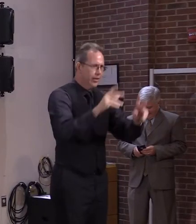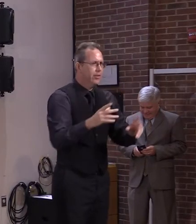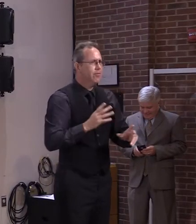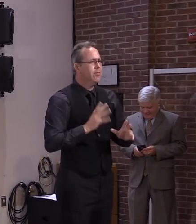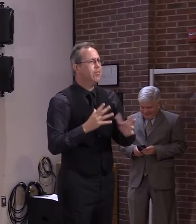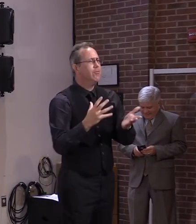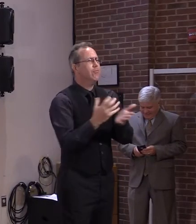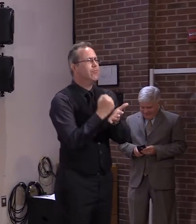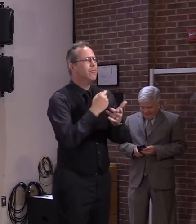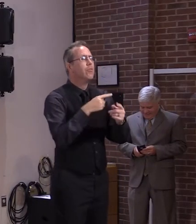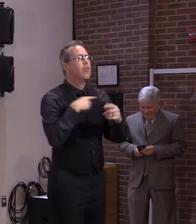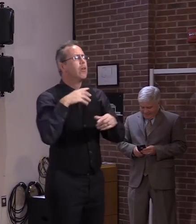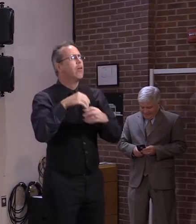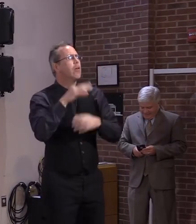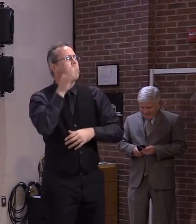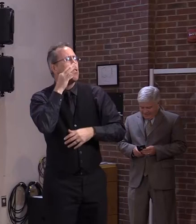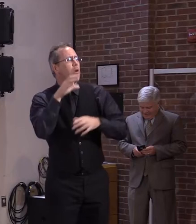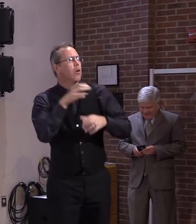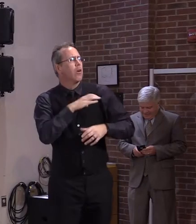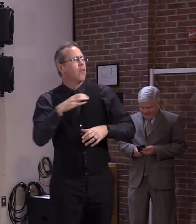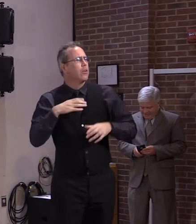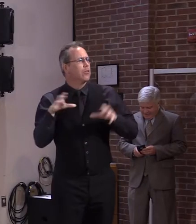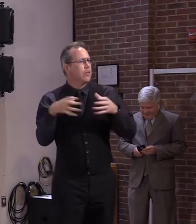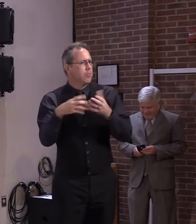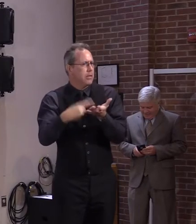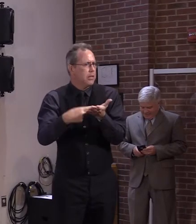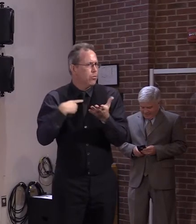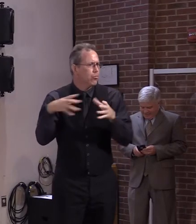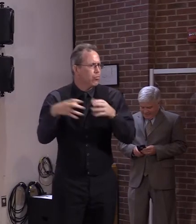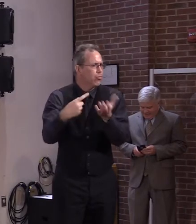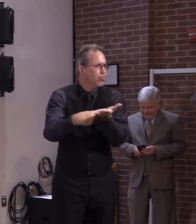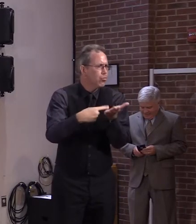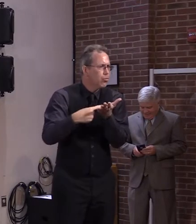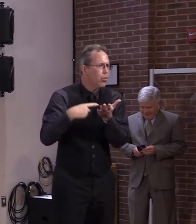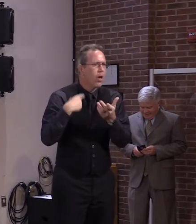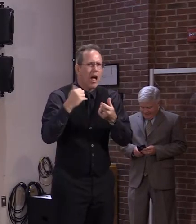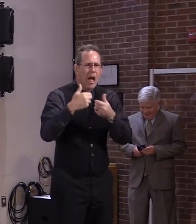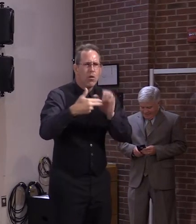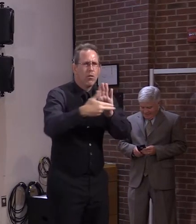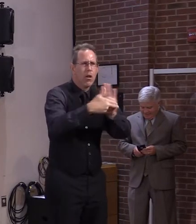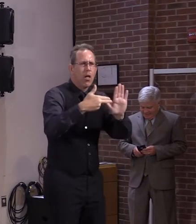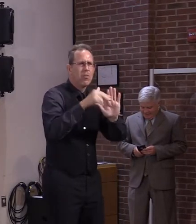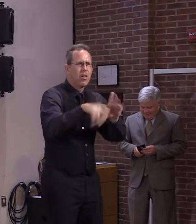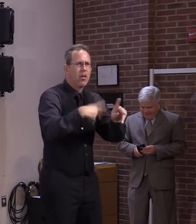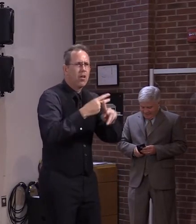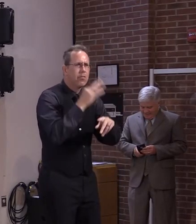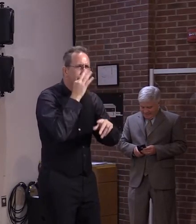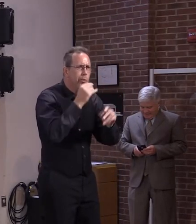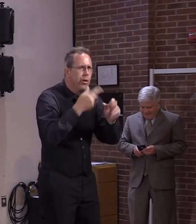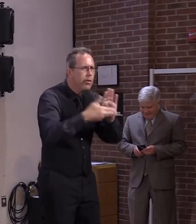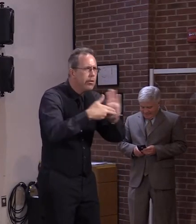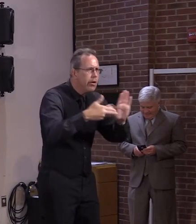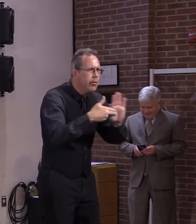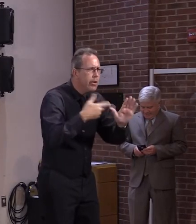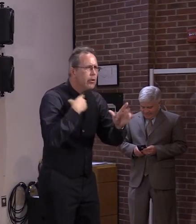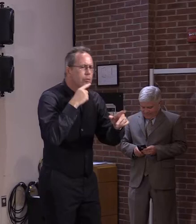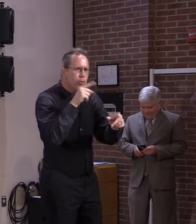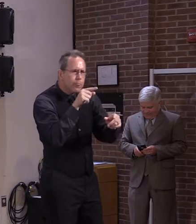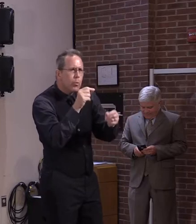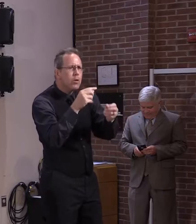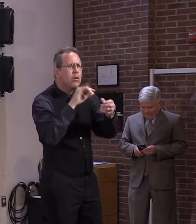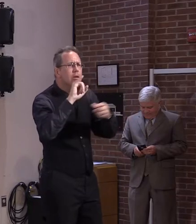is labeling specifications, warning labels, making sure that things like